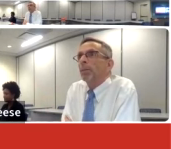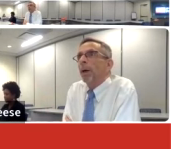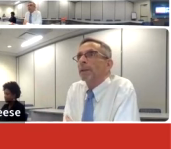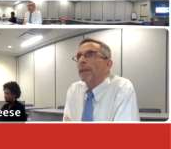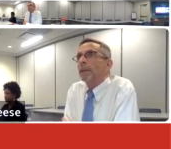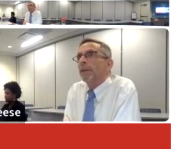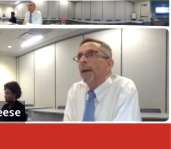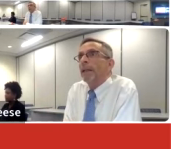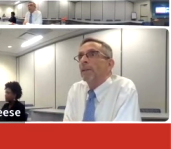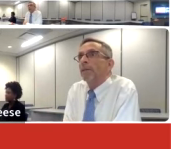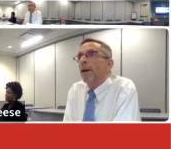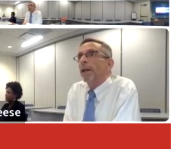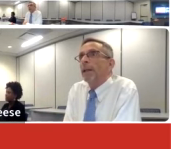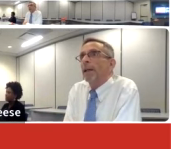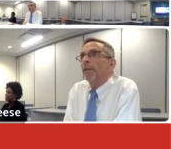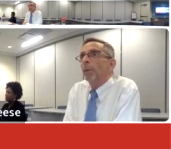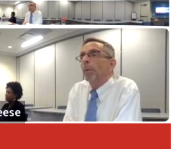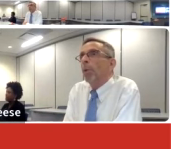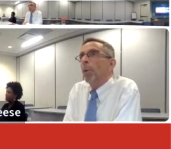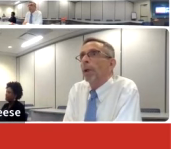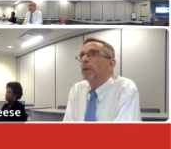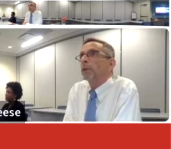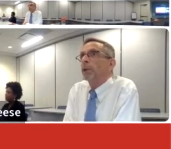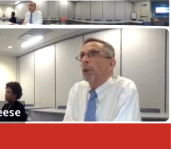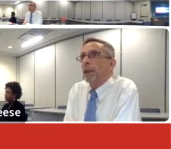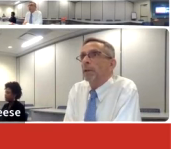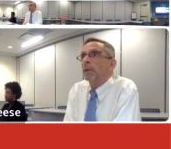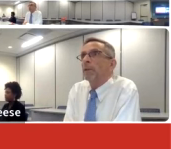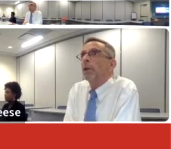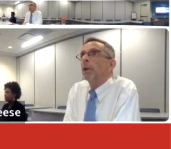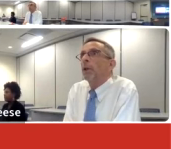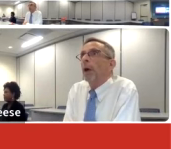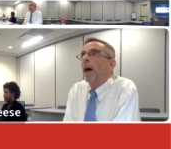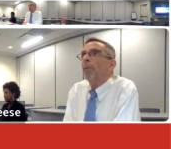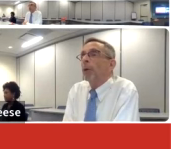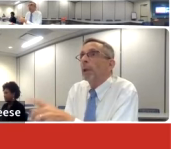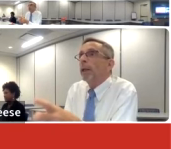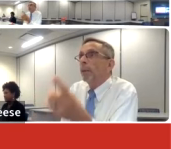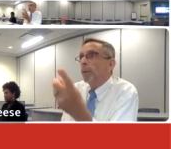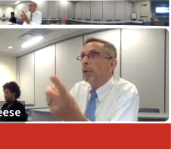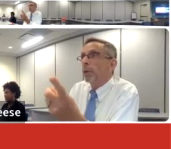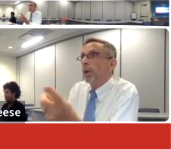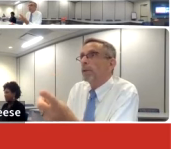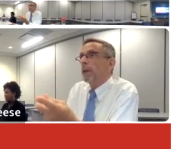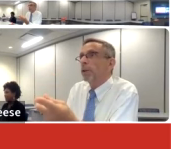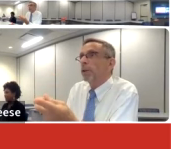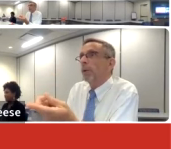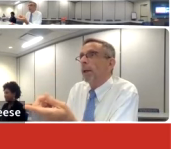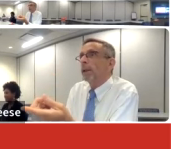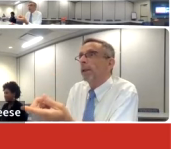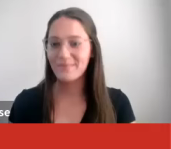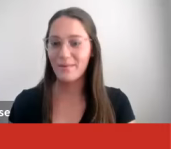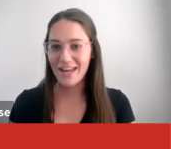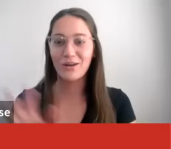DDS's process, if any is defined yet, for reporting such cases? So the link was in your presentation,